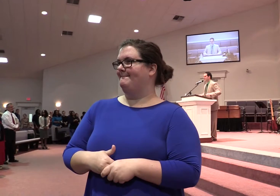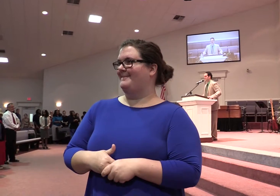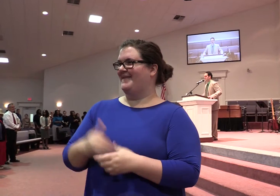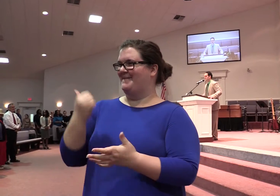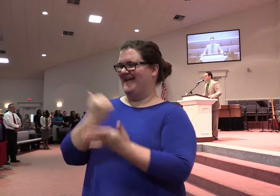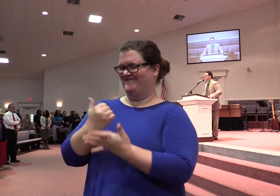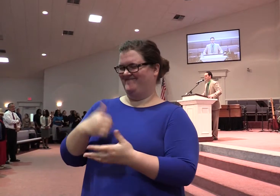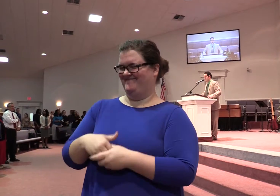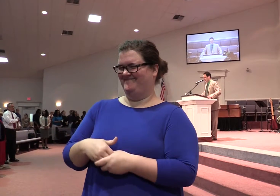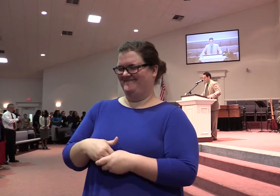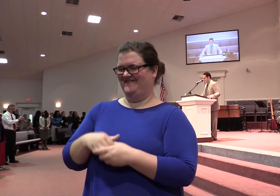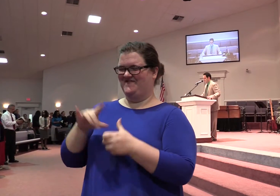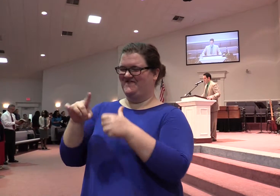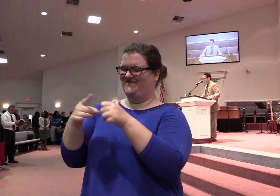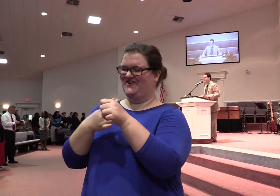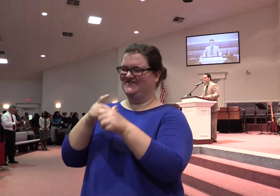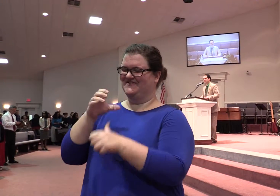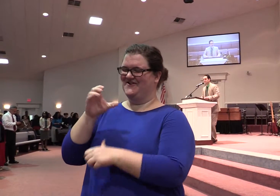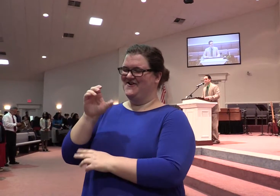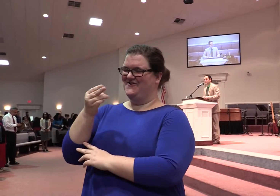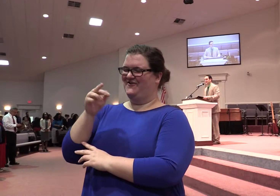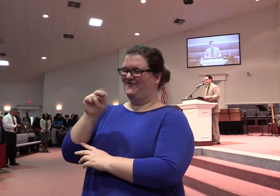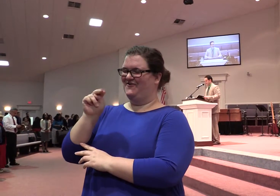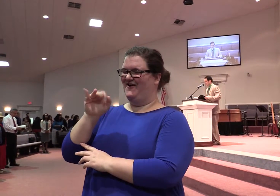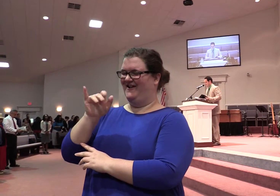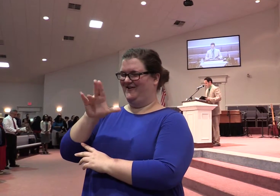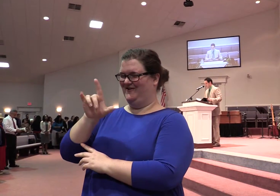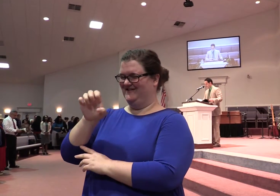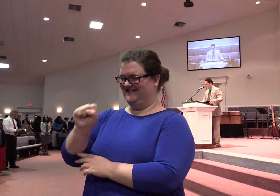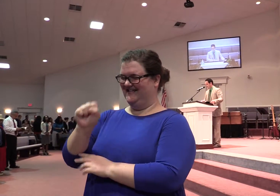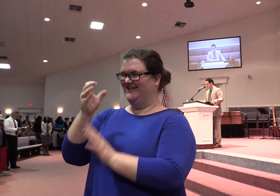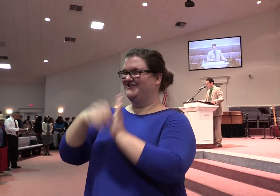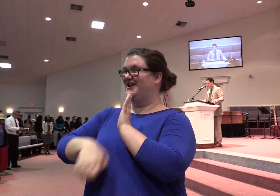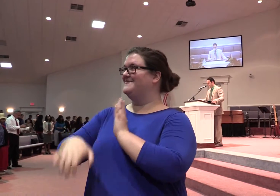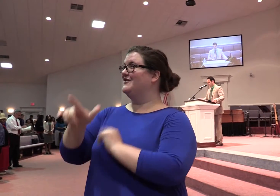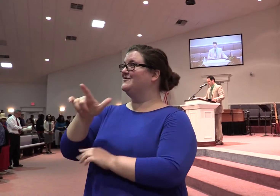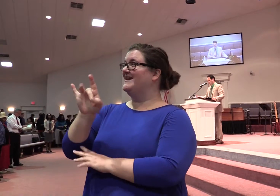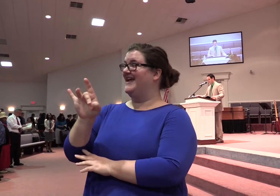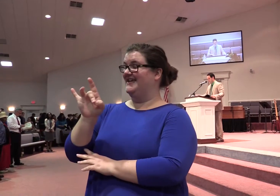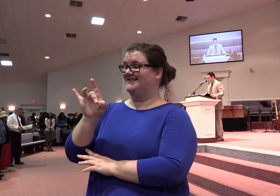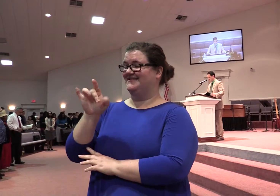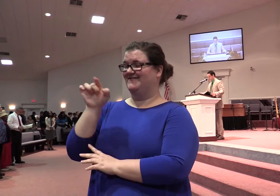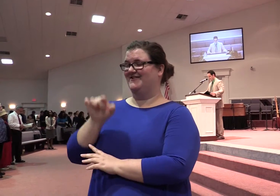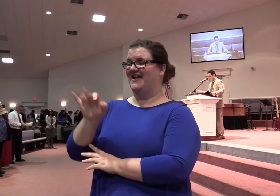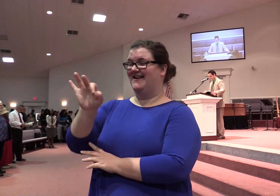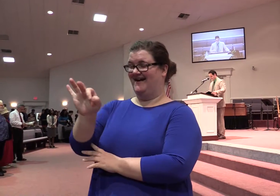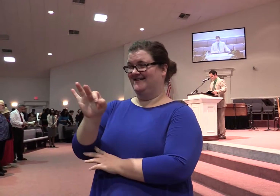Amen. Amen. Let's go to 1 Chronicles chapter 28, verse 9. Amen. 1 Chronicles 28,